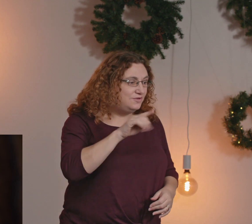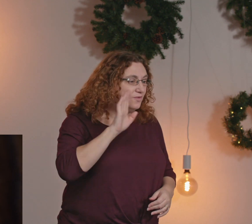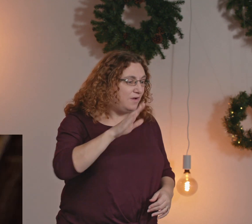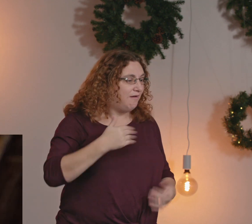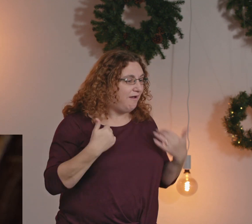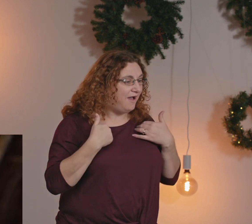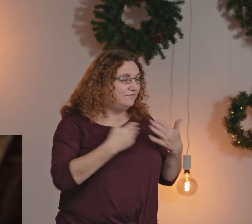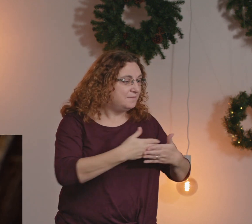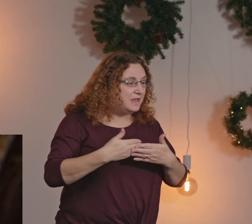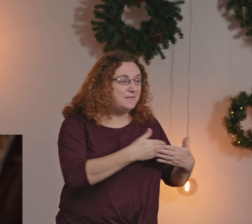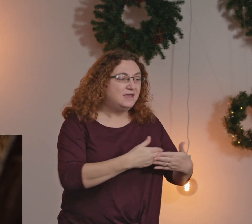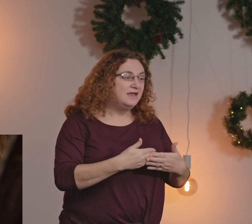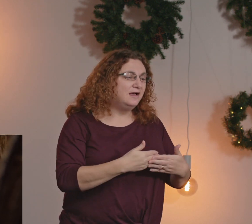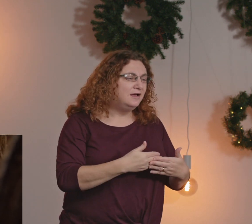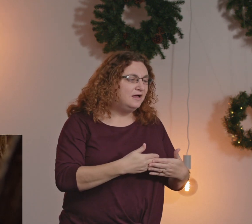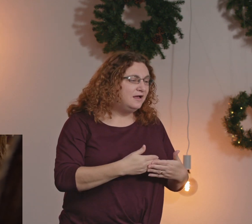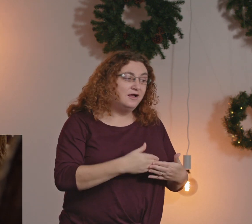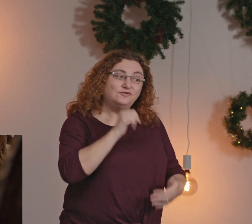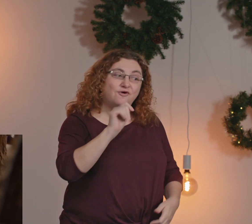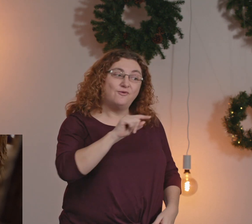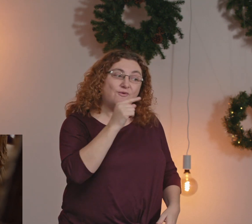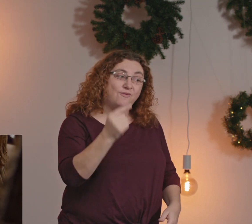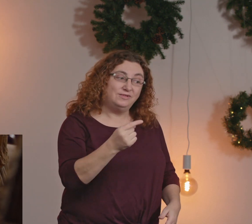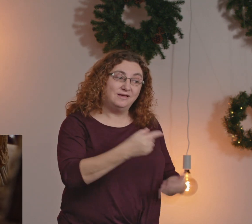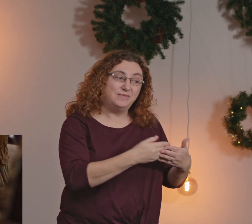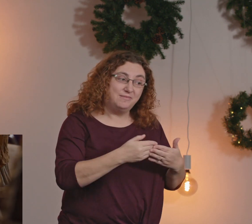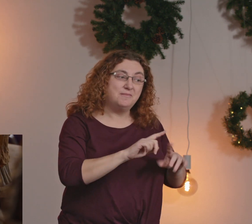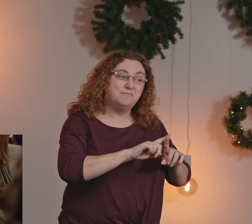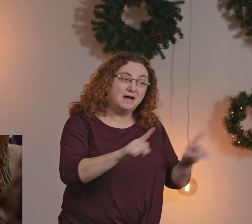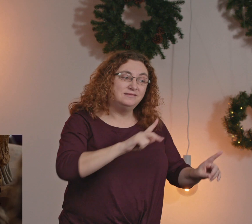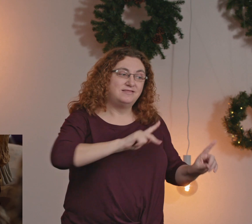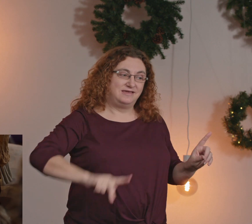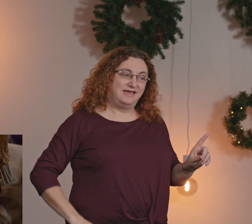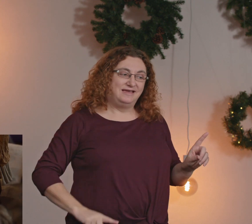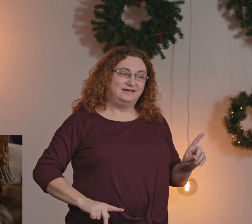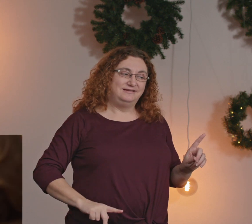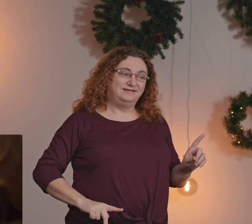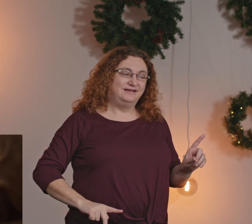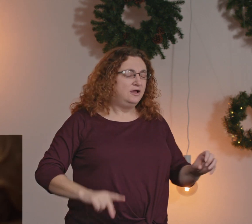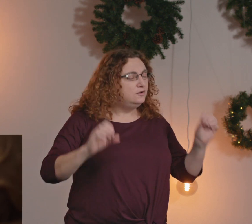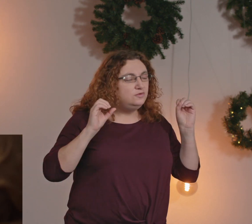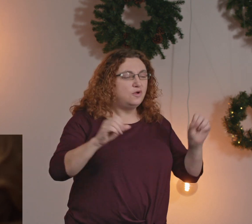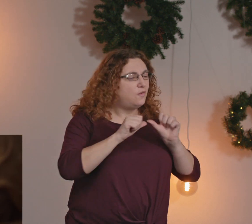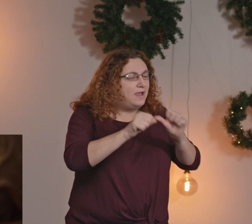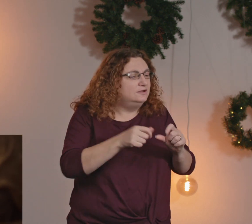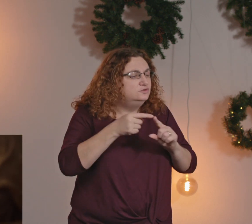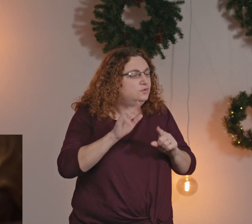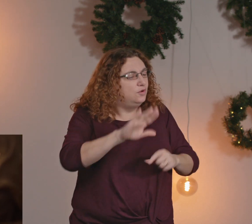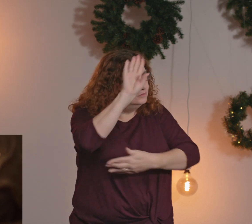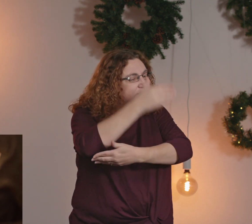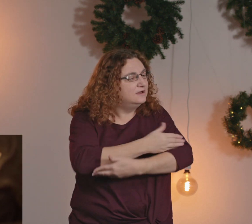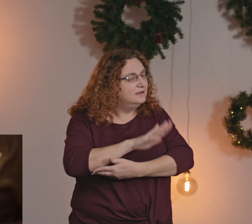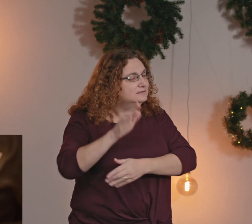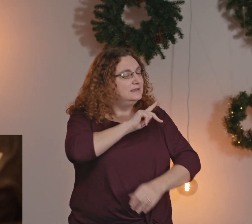bear the one who will sit on his father David's throne forever. There will be no end to his kingdom. There